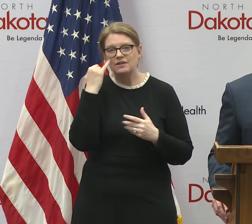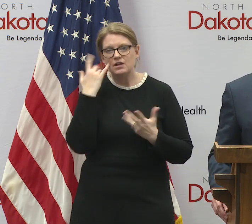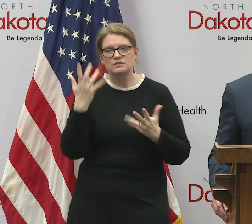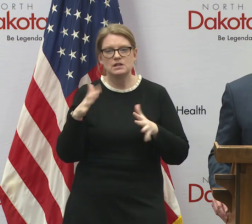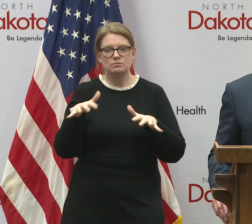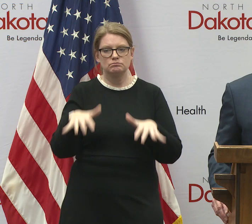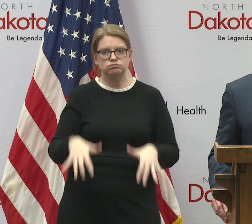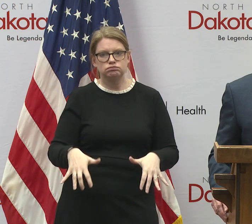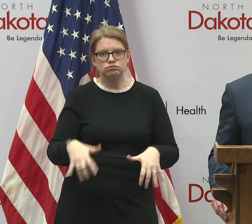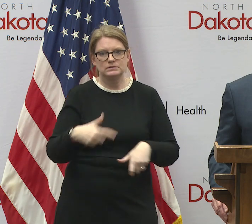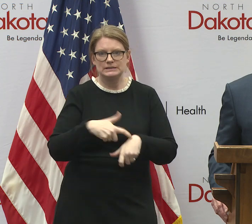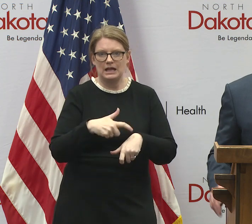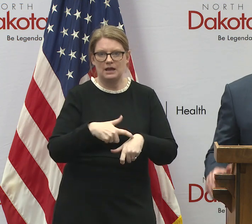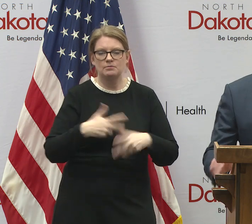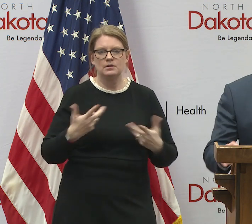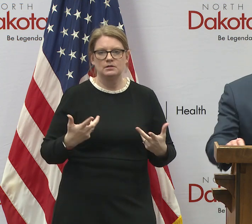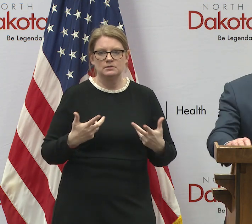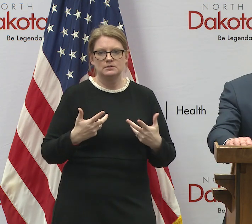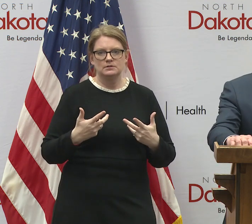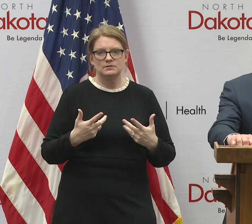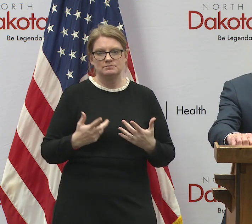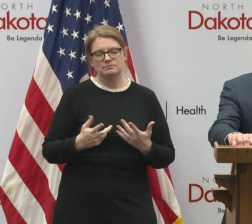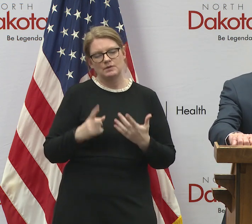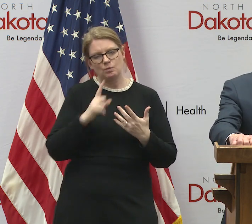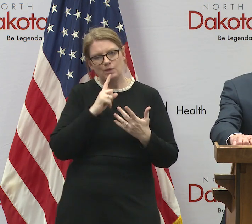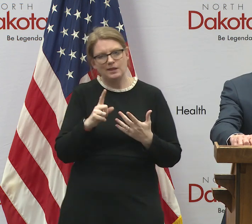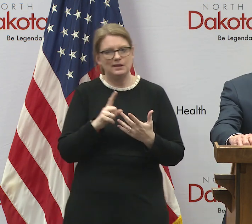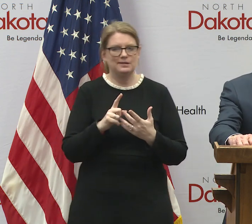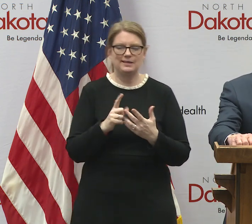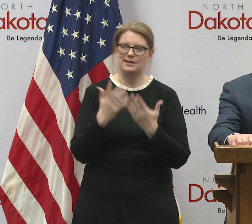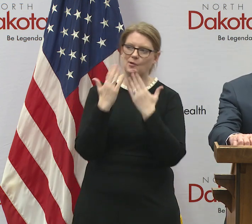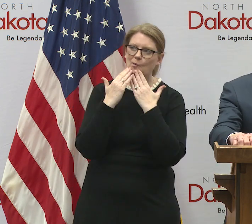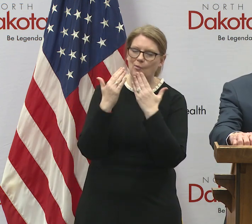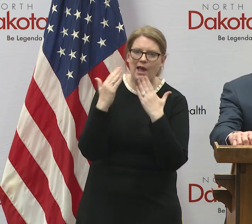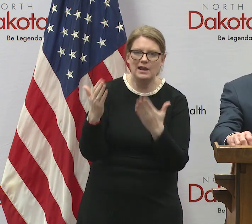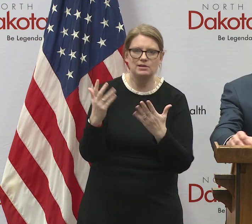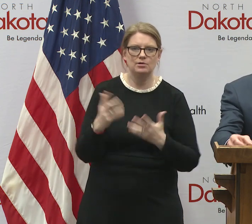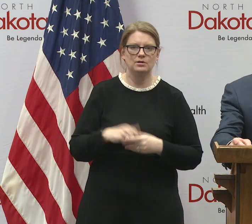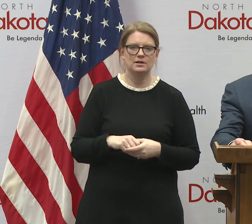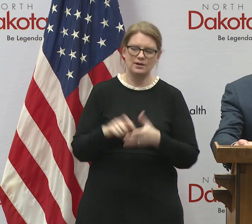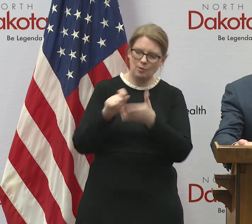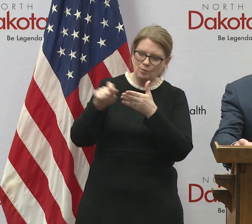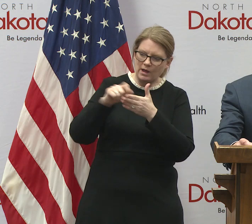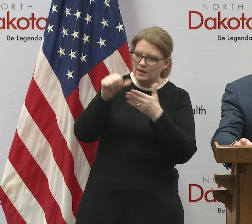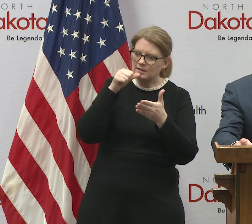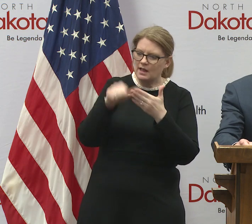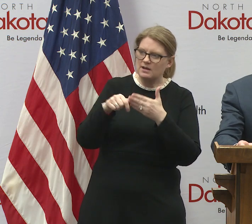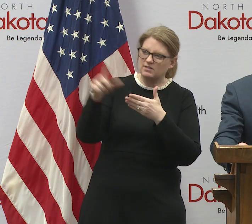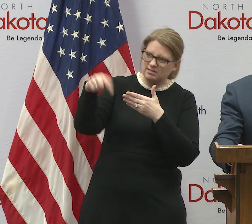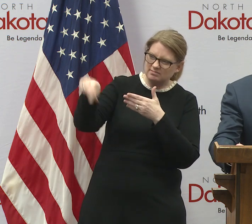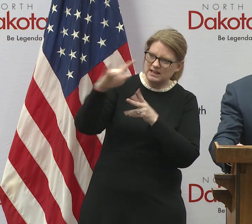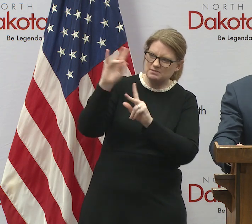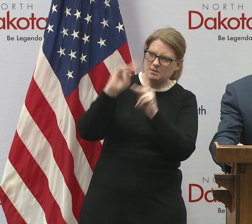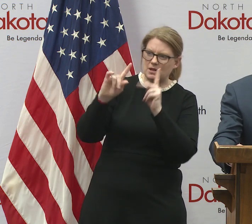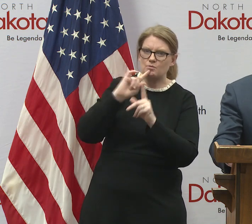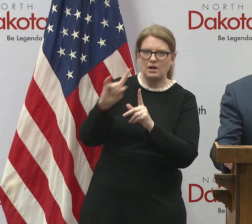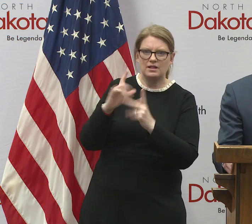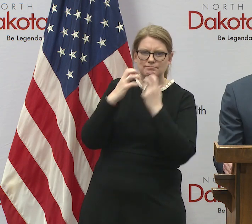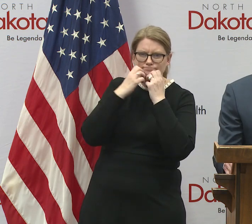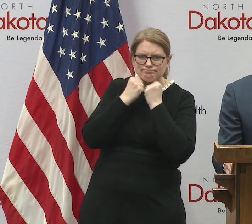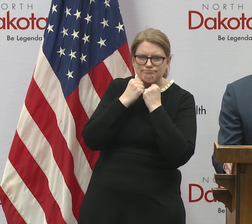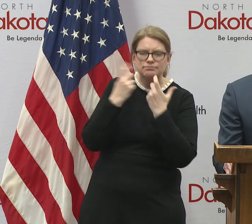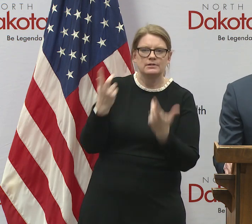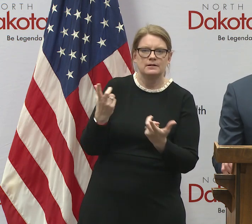here, this is a great time to practice gratitude, remembering those people that have made a difference in your life, because that's good for the giver and good